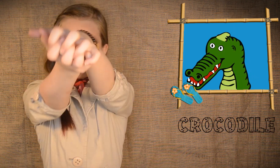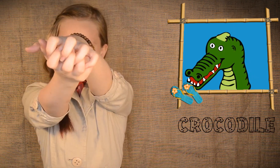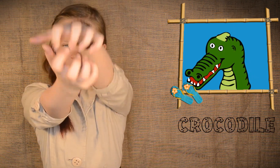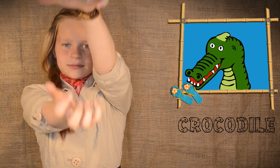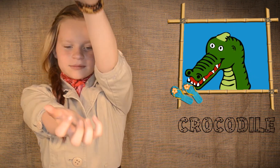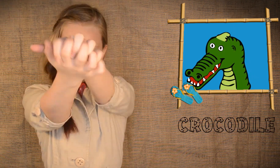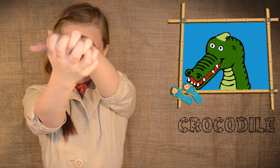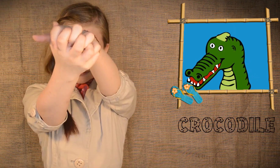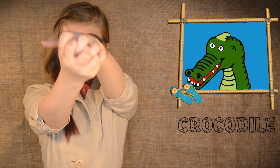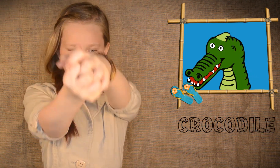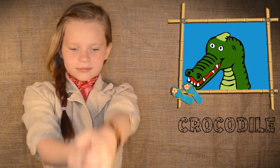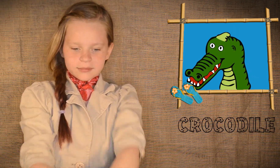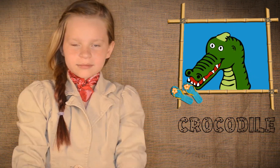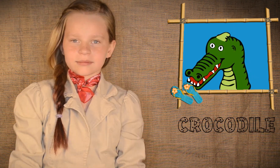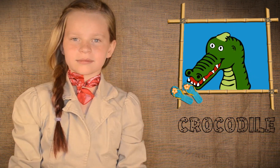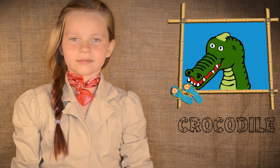Crocodile, just like alligator